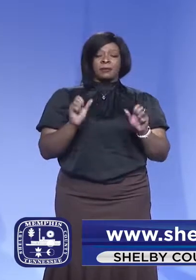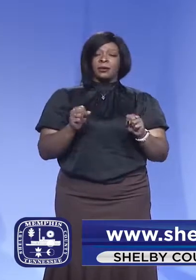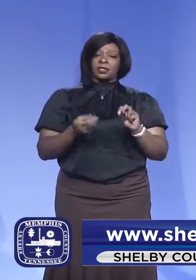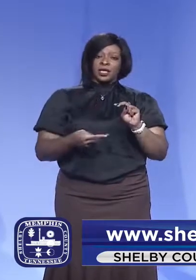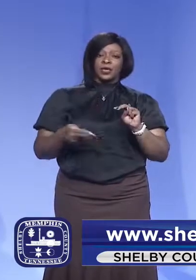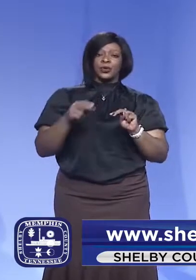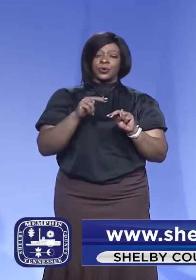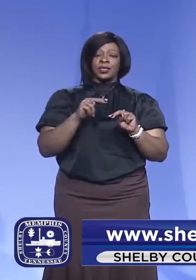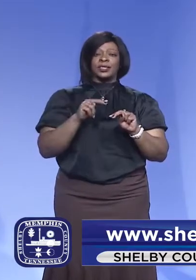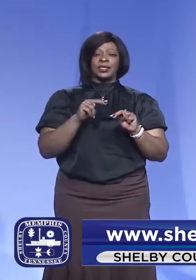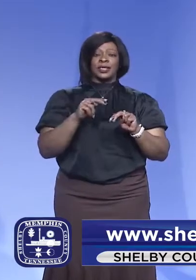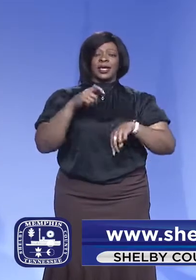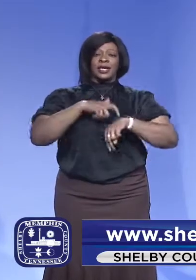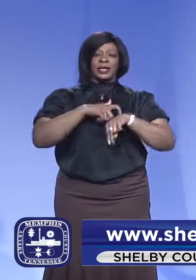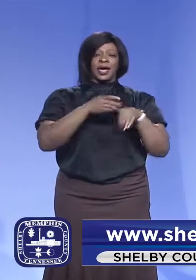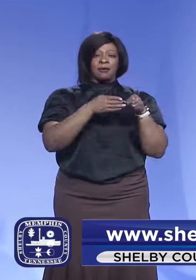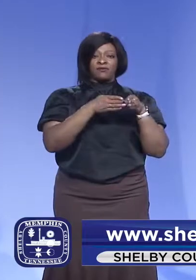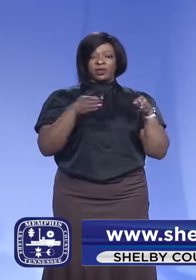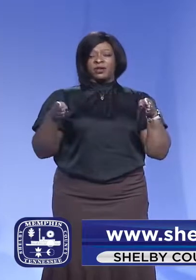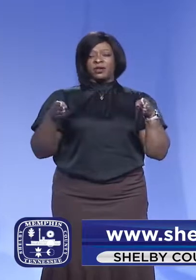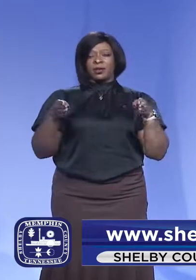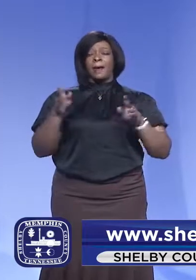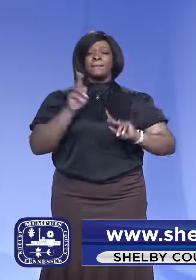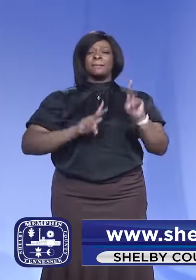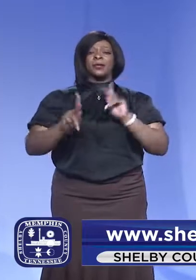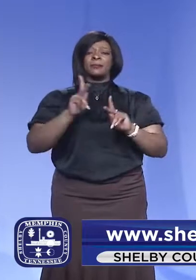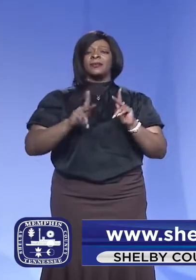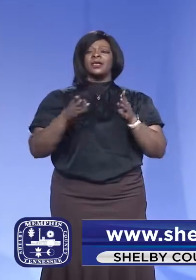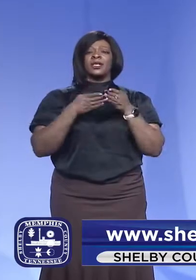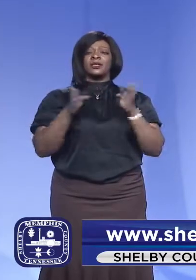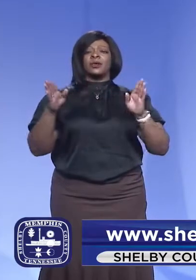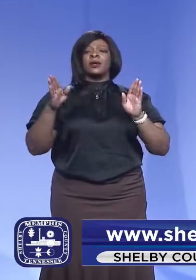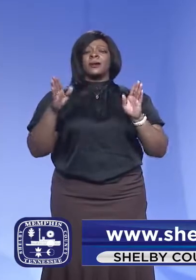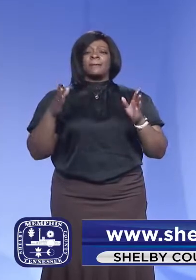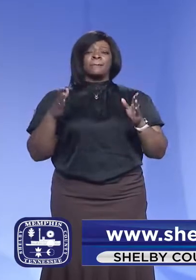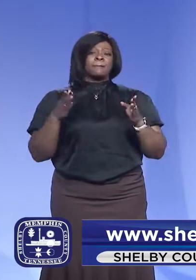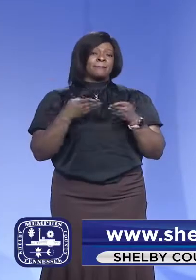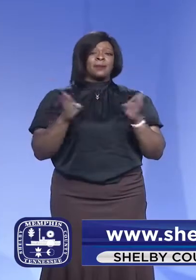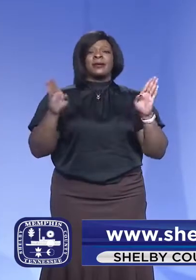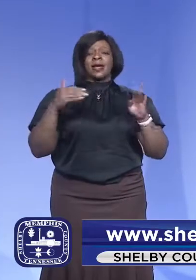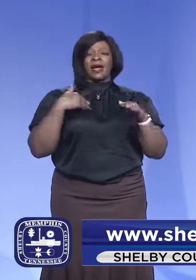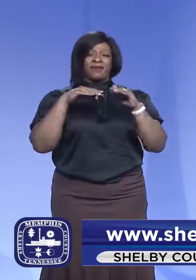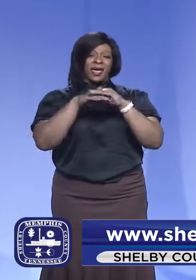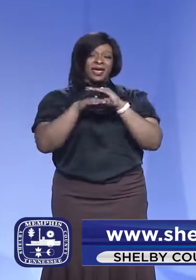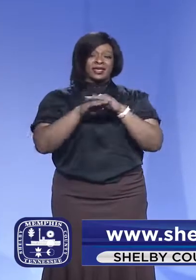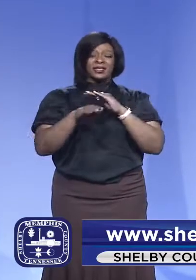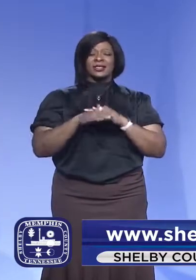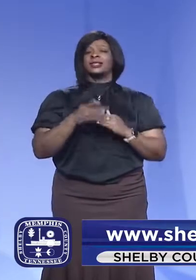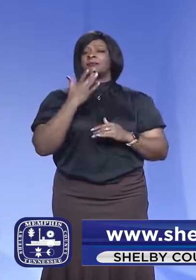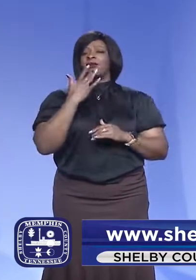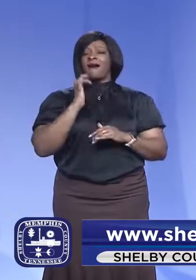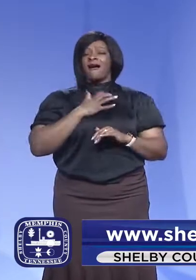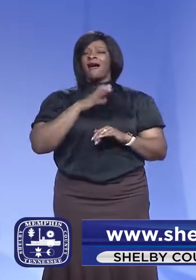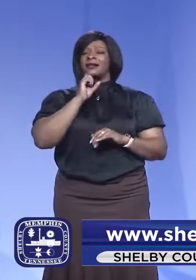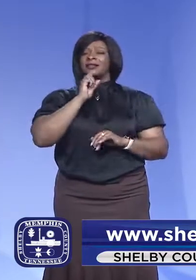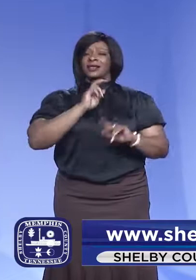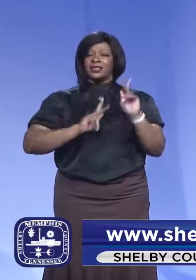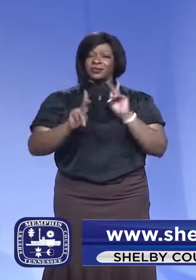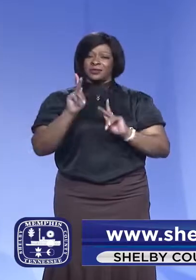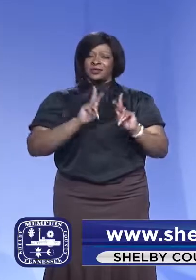the time frame where people in the general public have access, particularly our seniors. So